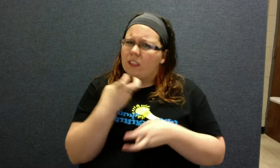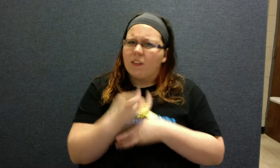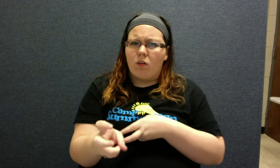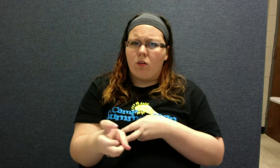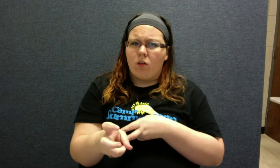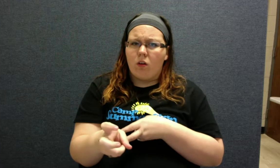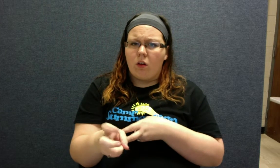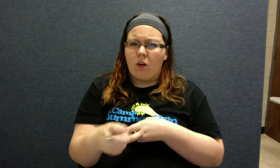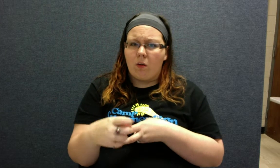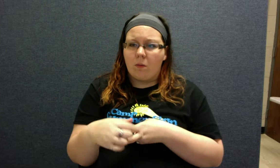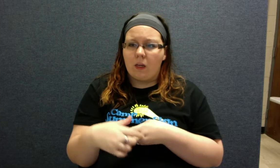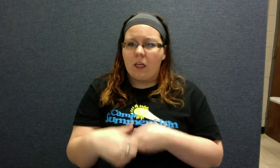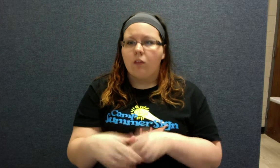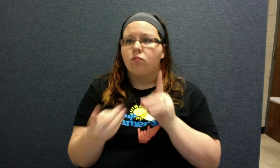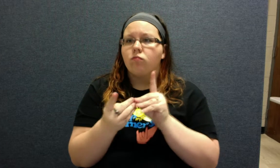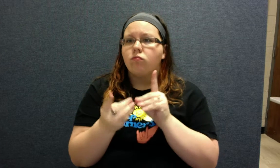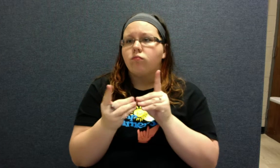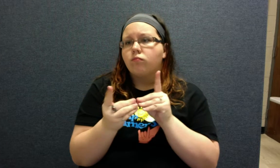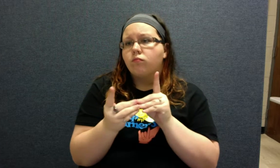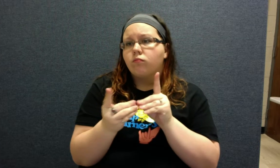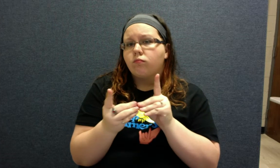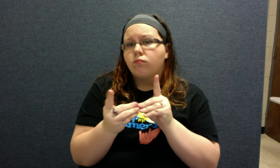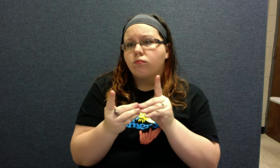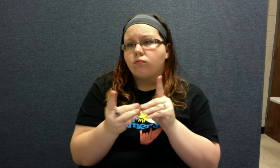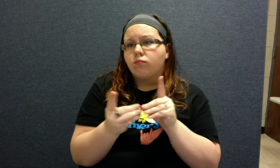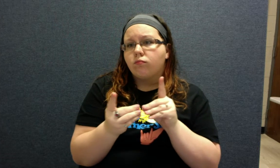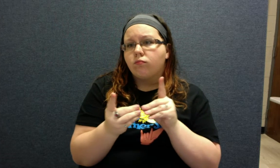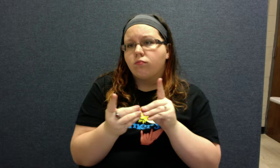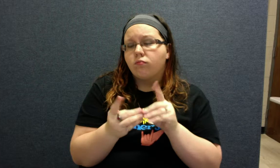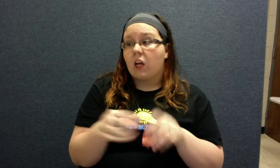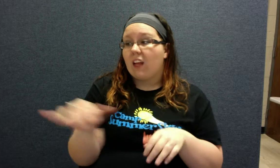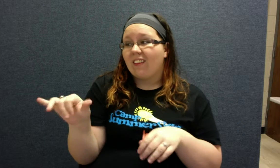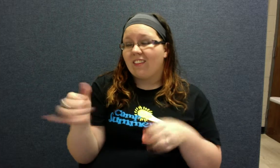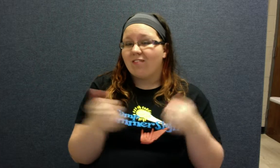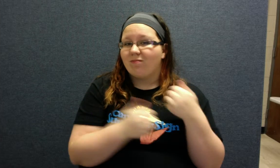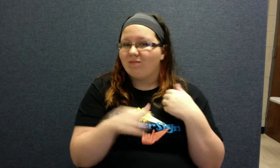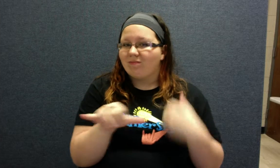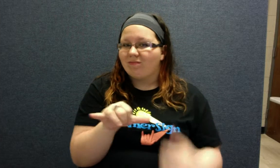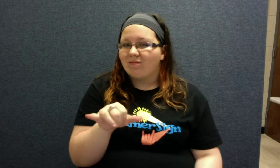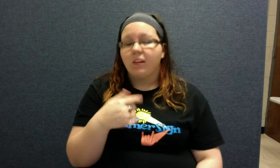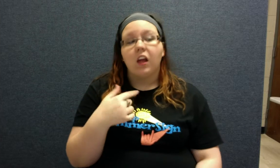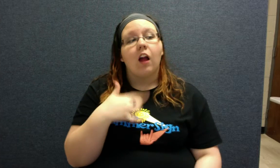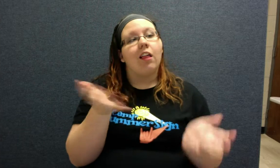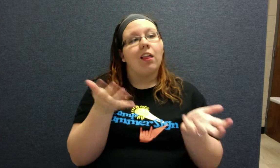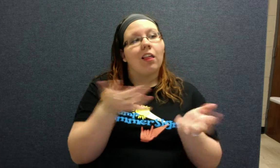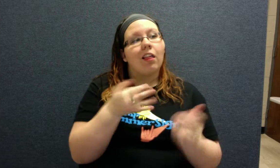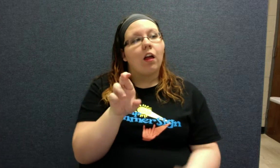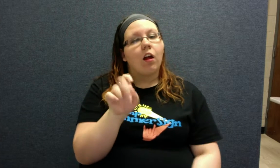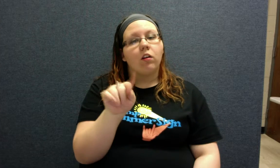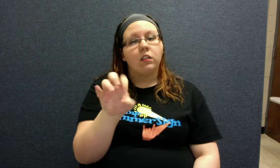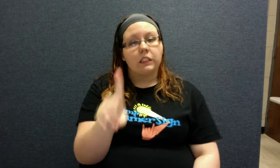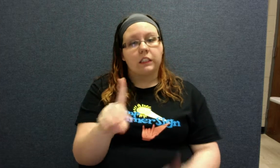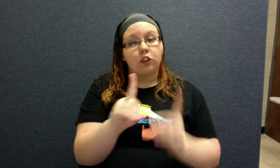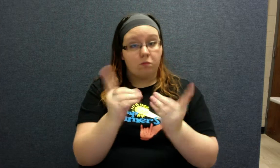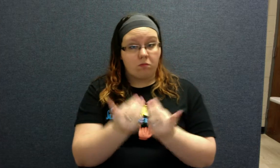long-term relationship with somebody who was also in the military. Talking to someone else in our OTC department, and I remember speaking about my significant